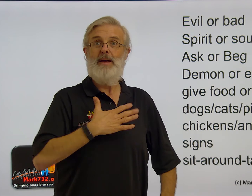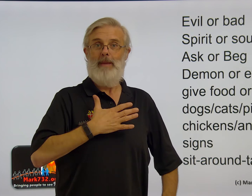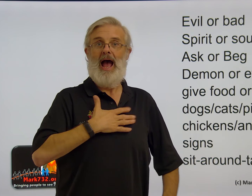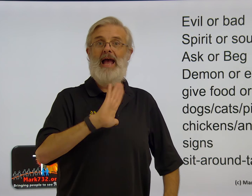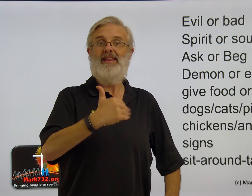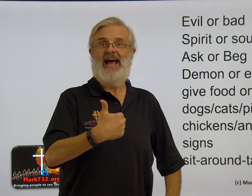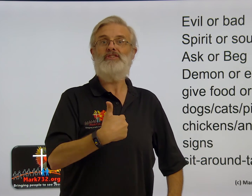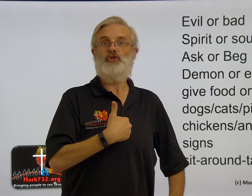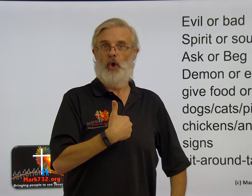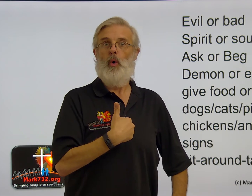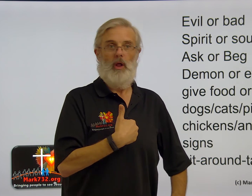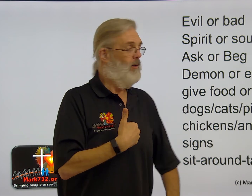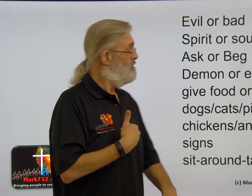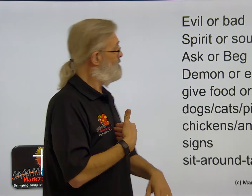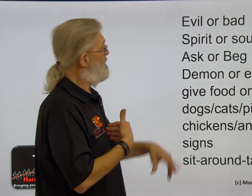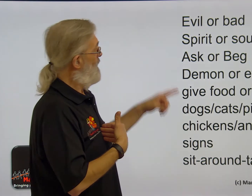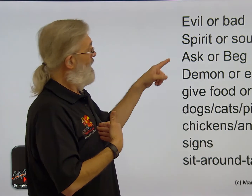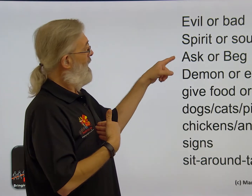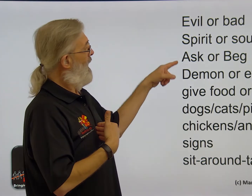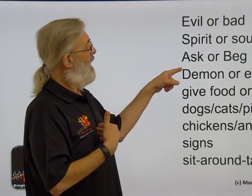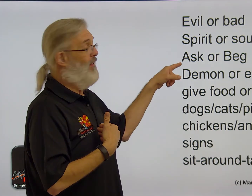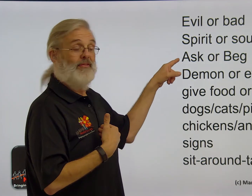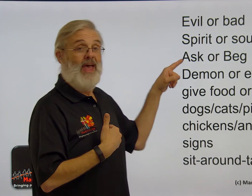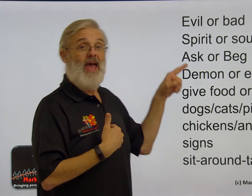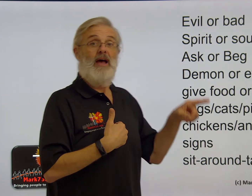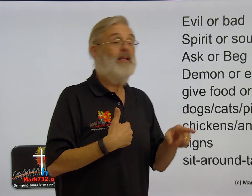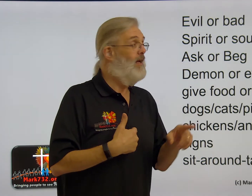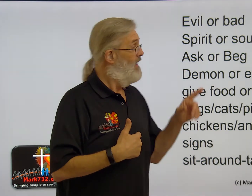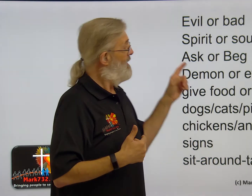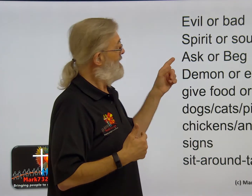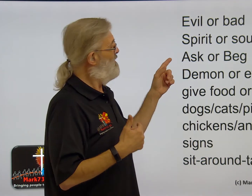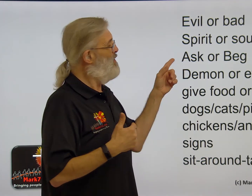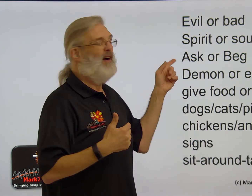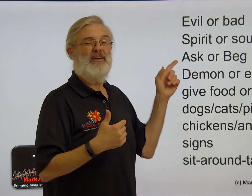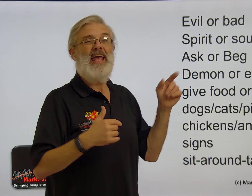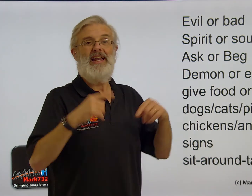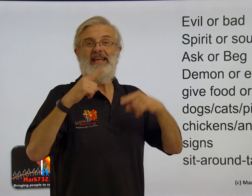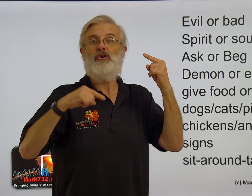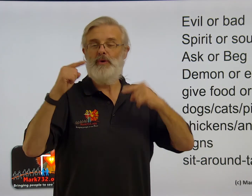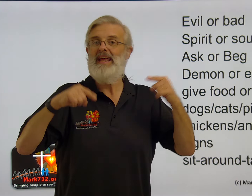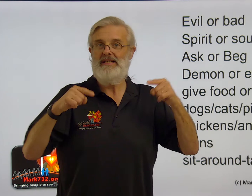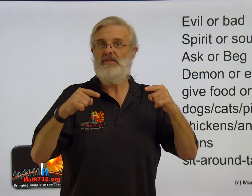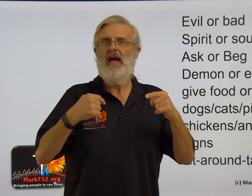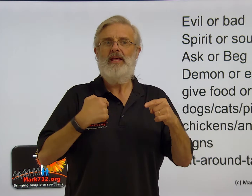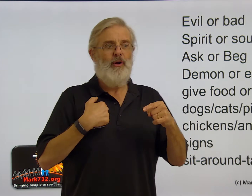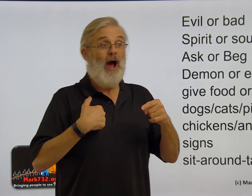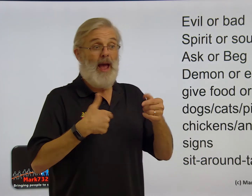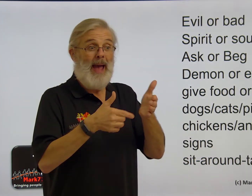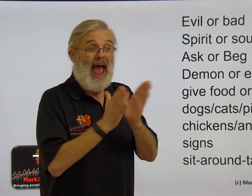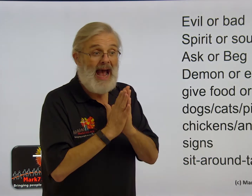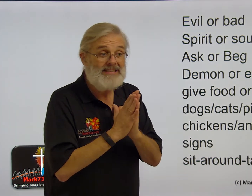mine that soul then you have again degrees you know I'm asking